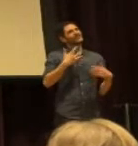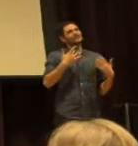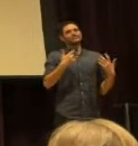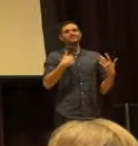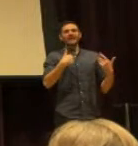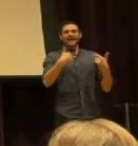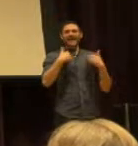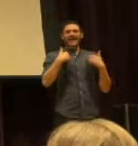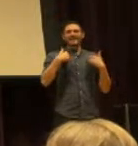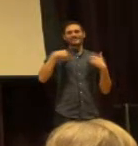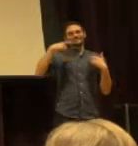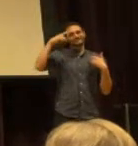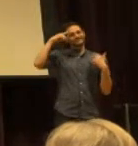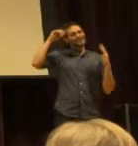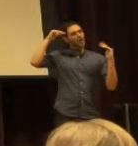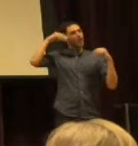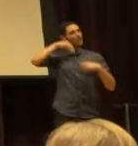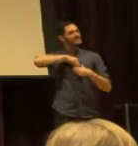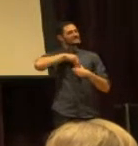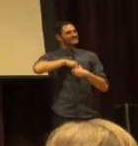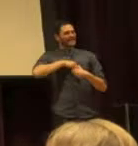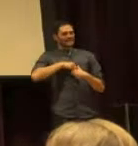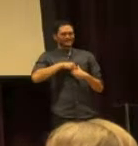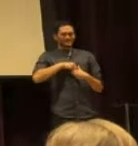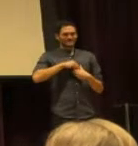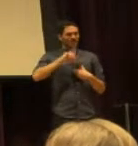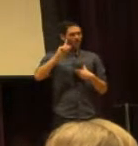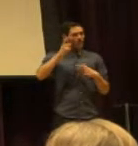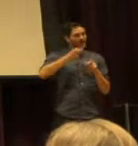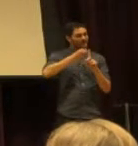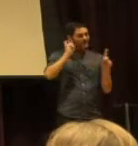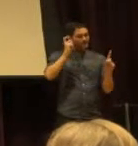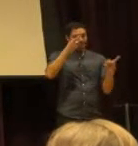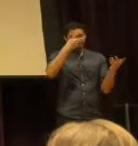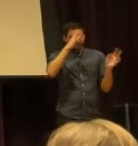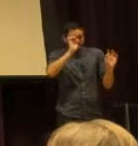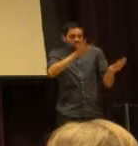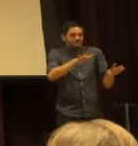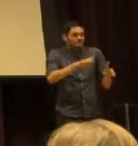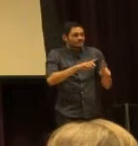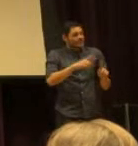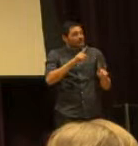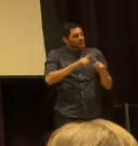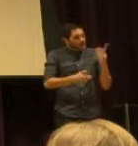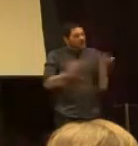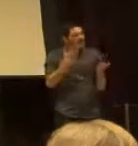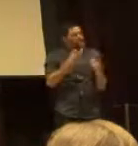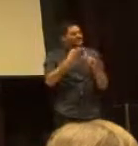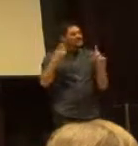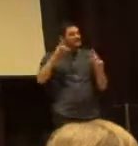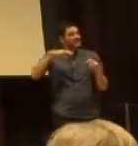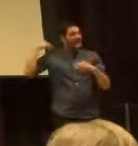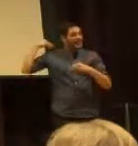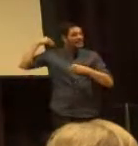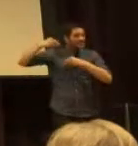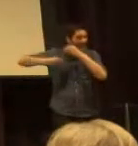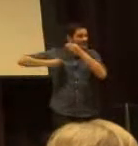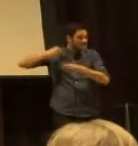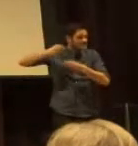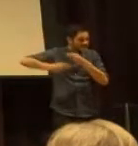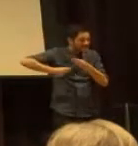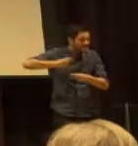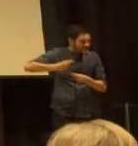know quite honestly where it comes from, other than the legacy that have been passed down to me by